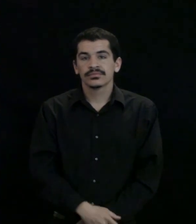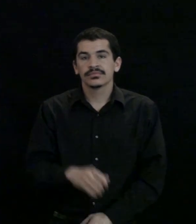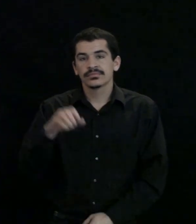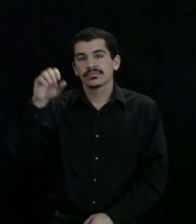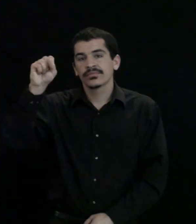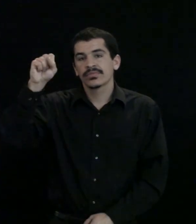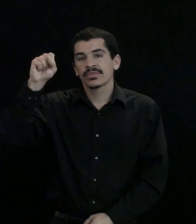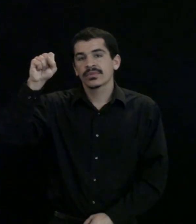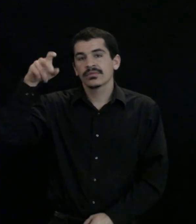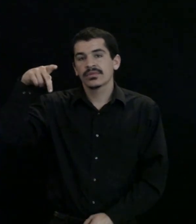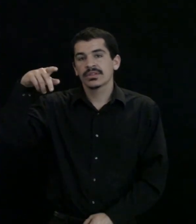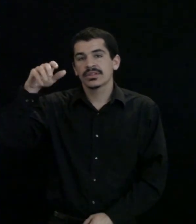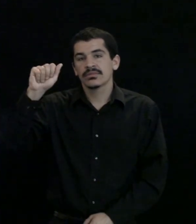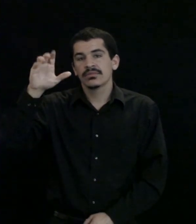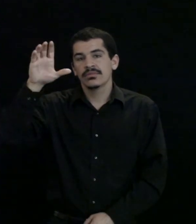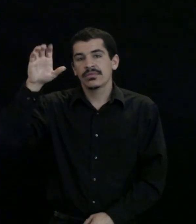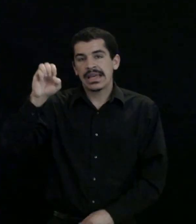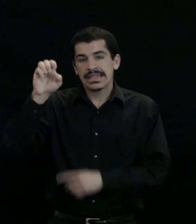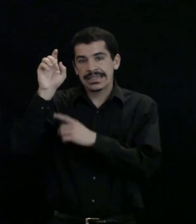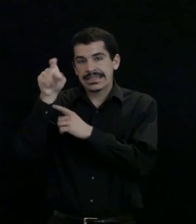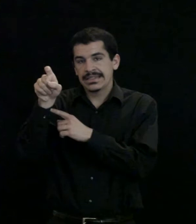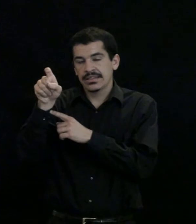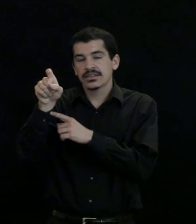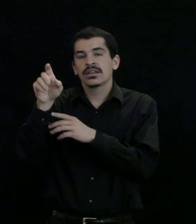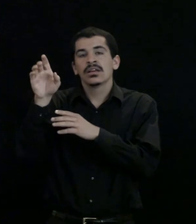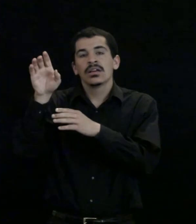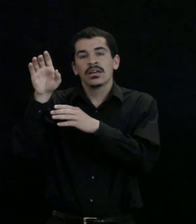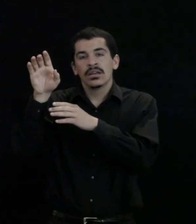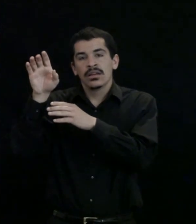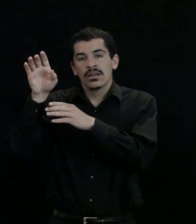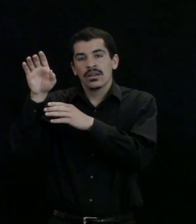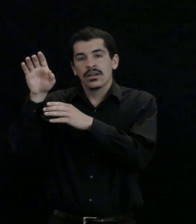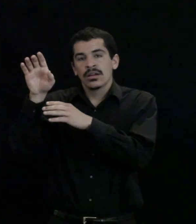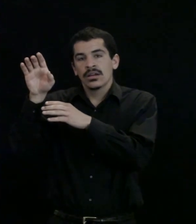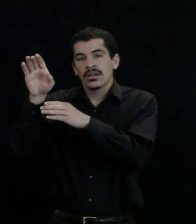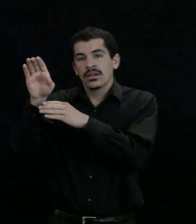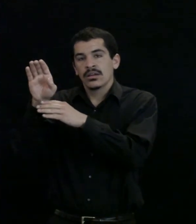Space needs, commercial.